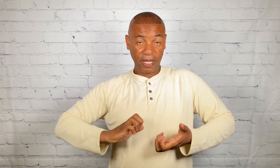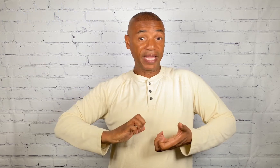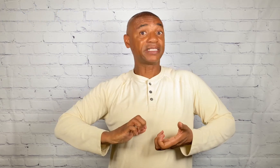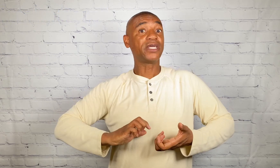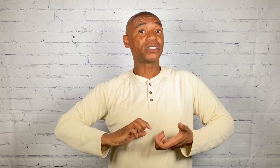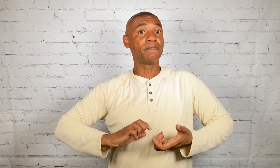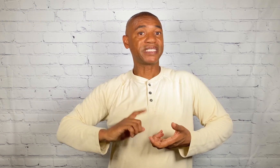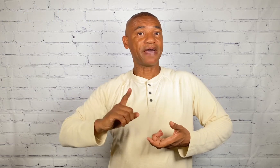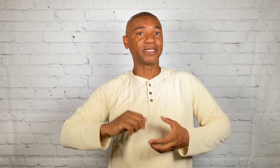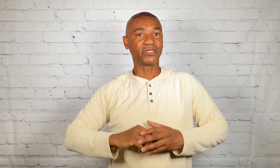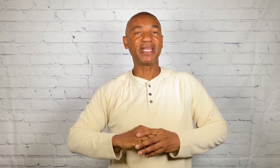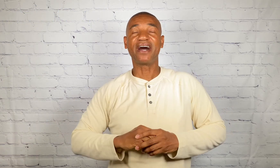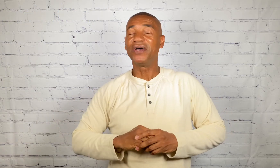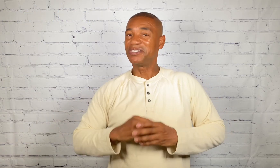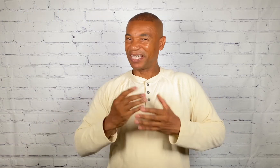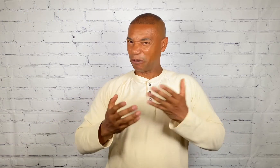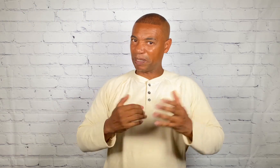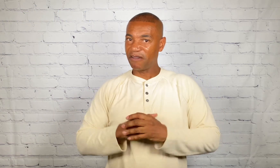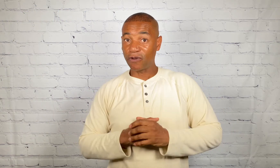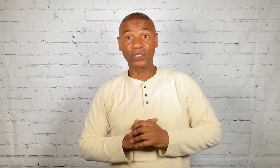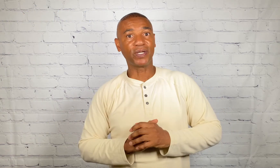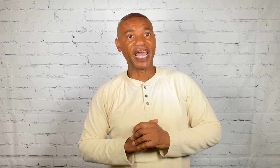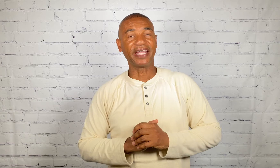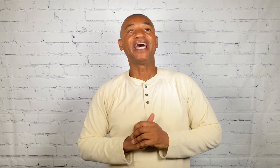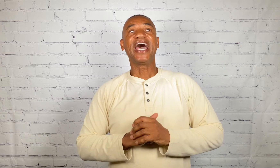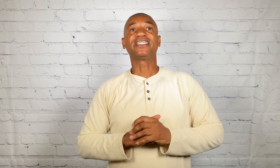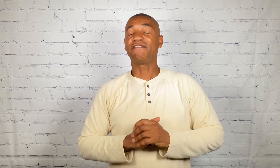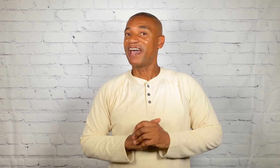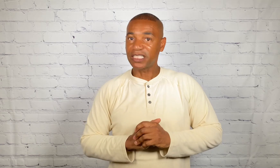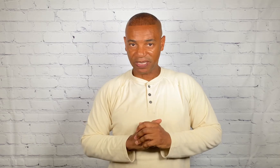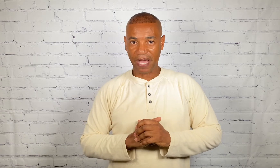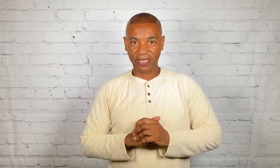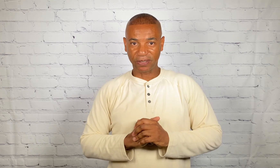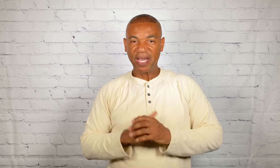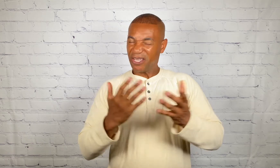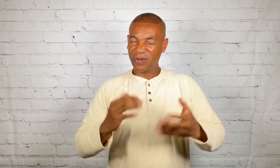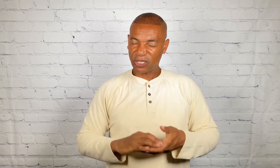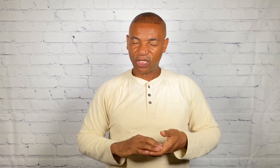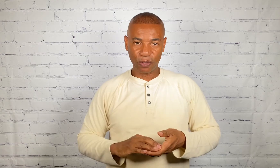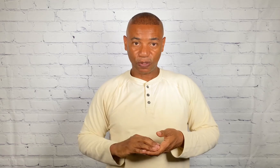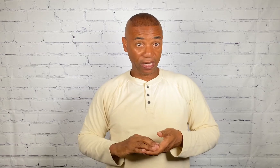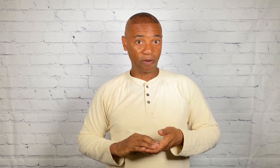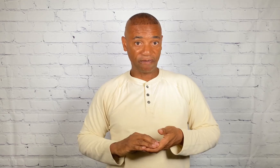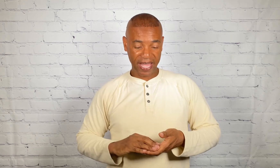That is how you sign metabolism. Now, to get a little playful, if someone has a fast metabolism, you can just demonstrate it going